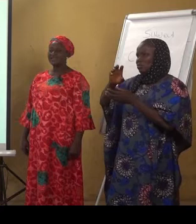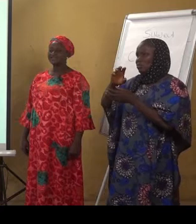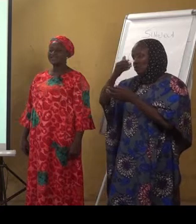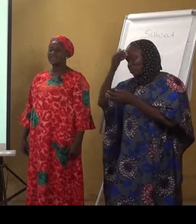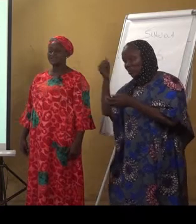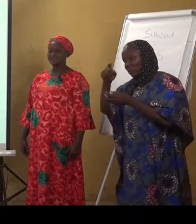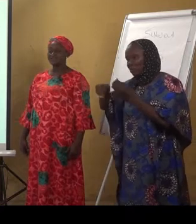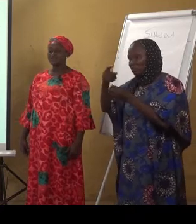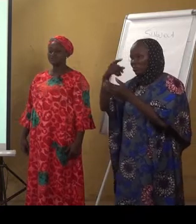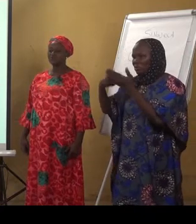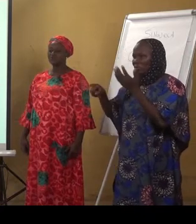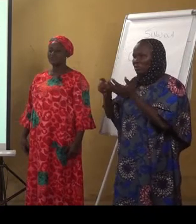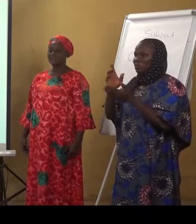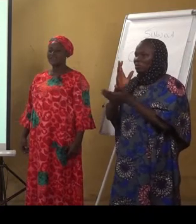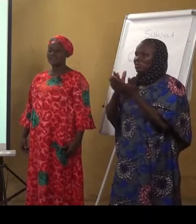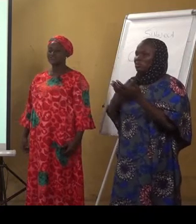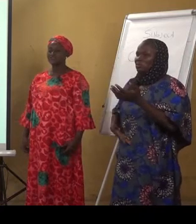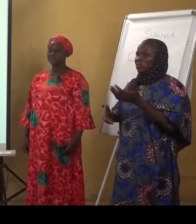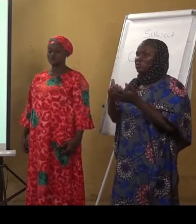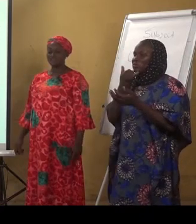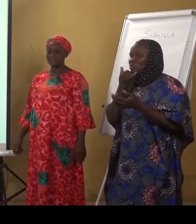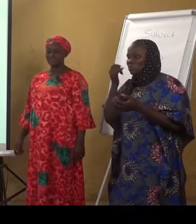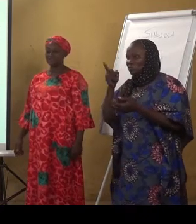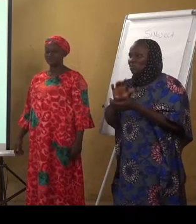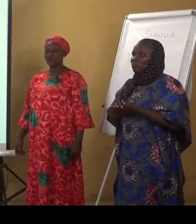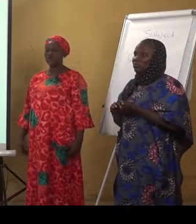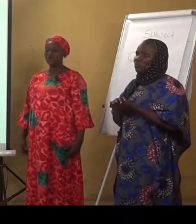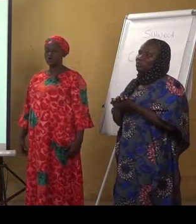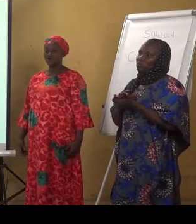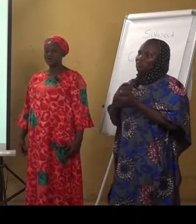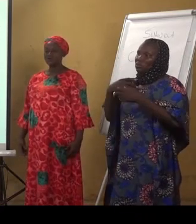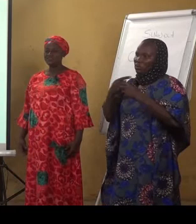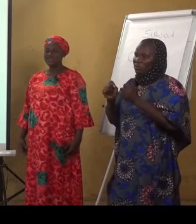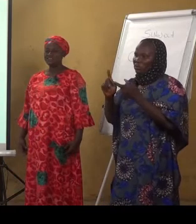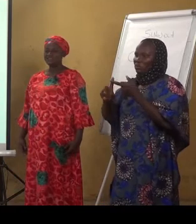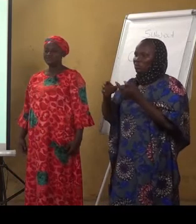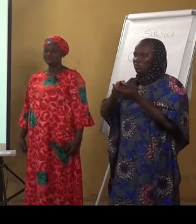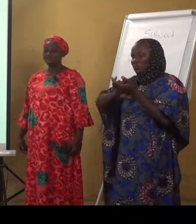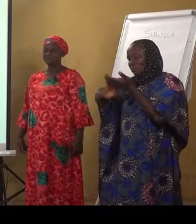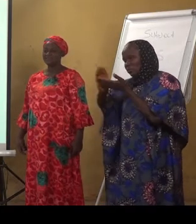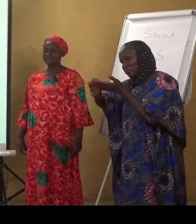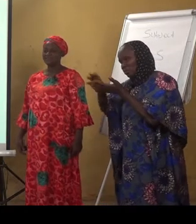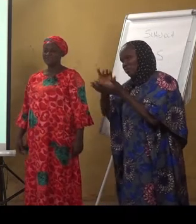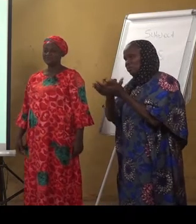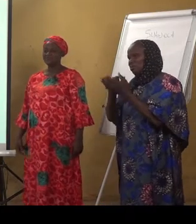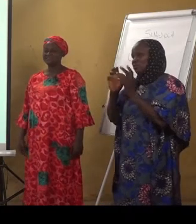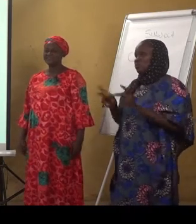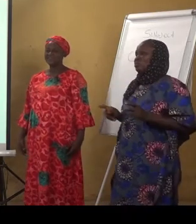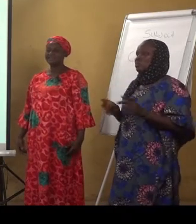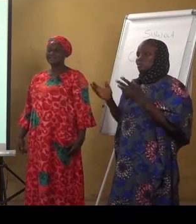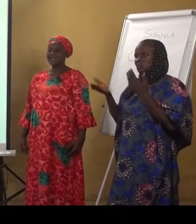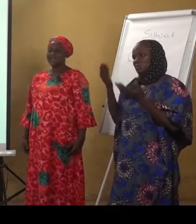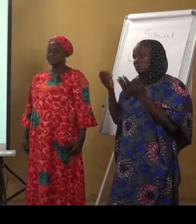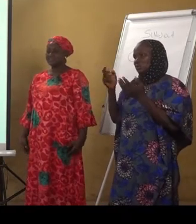look at that friend to be somebody that has just offended you. Or you might share with a friend and you might